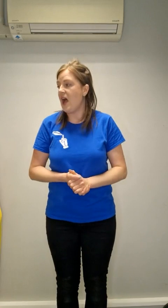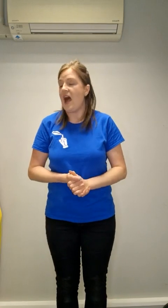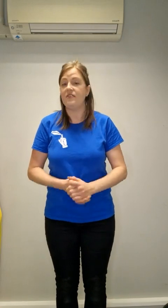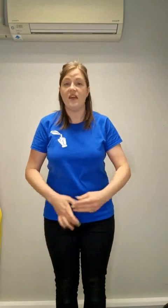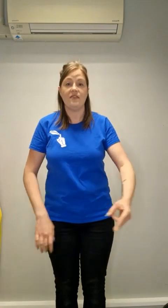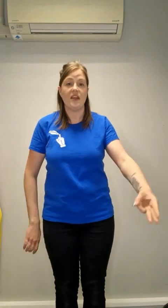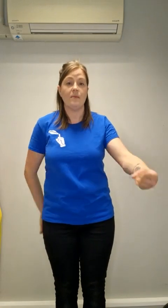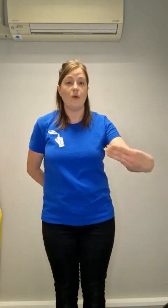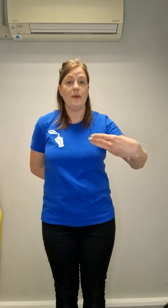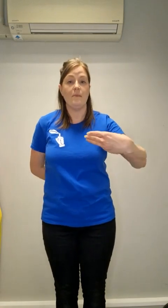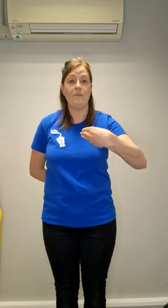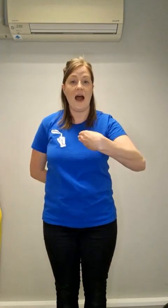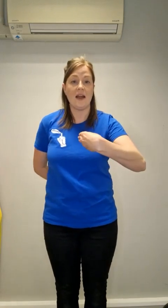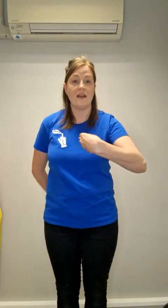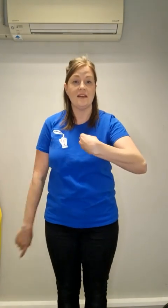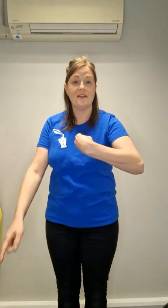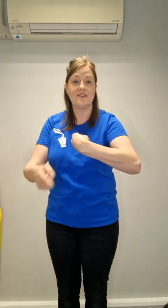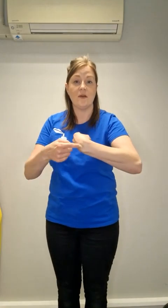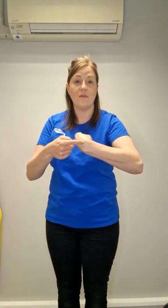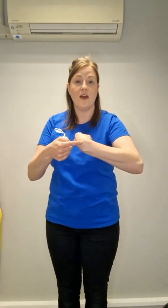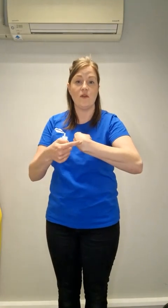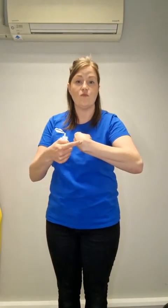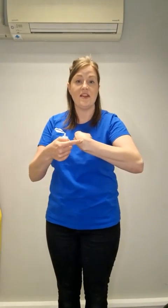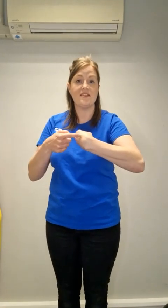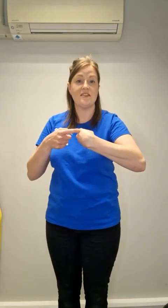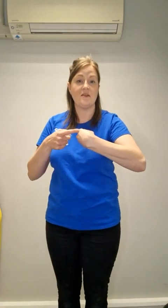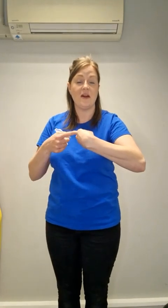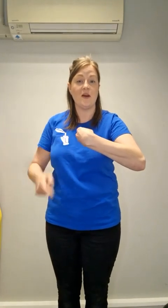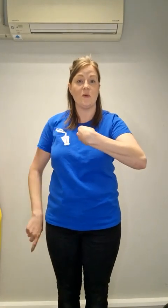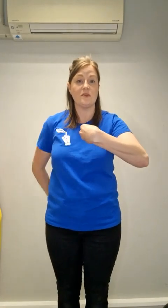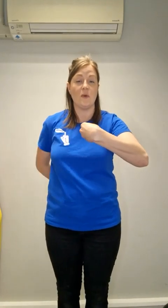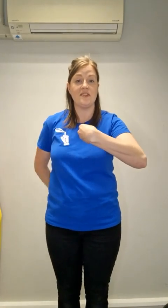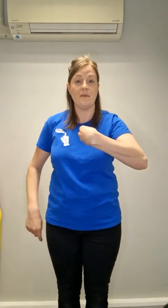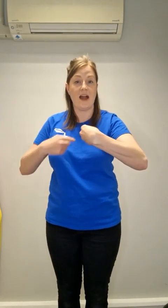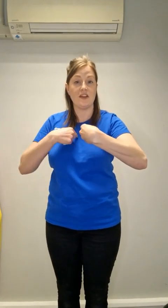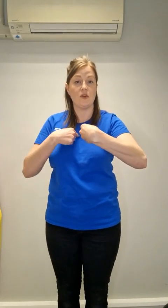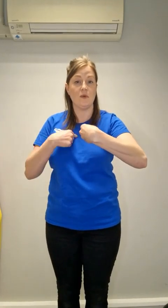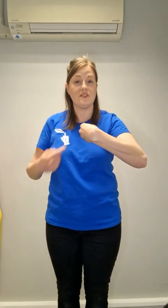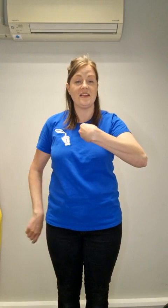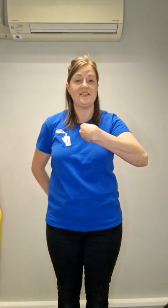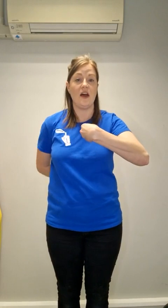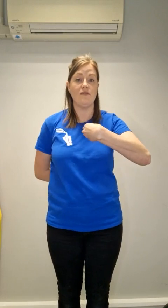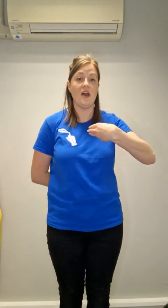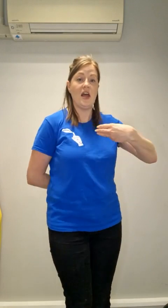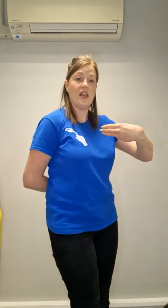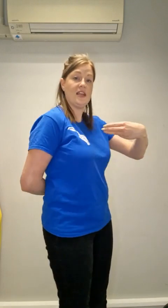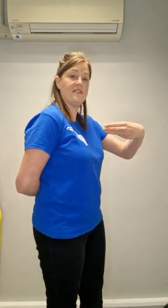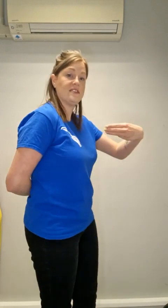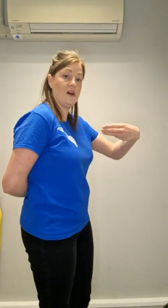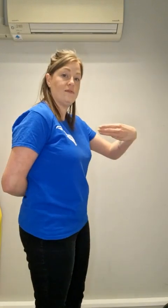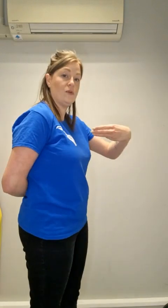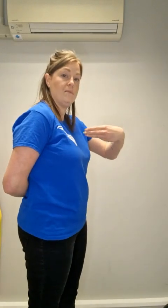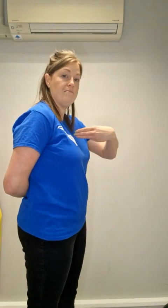And then they can point back. So my wrist to my knuckles pointing back towards myself, like in the sign for